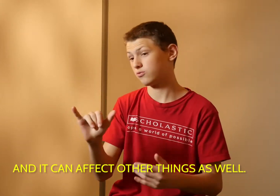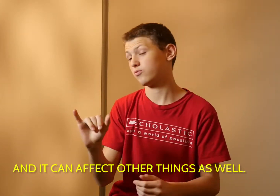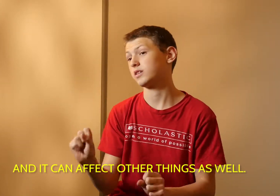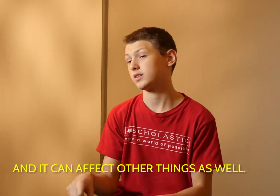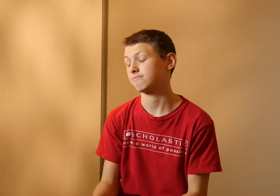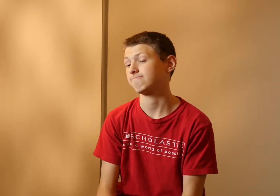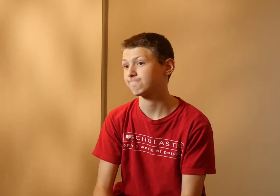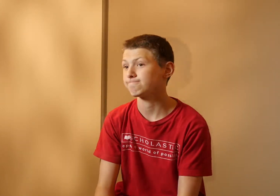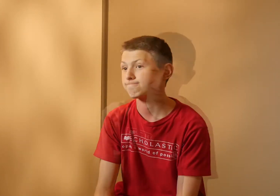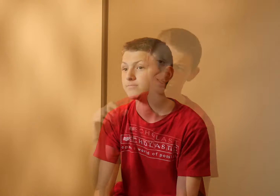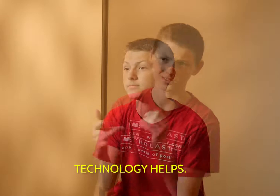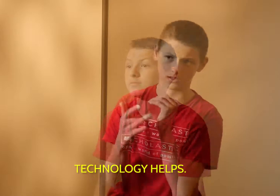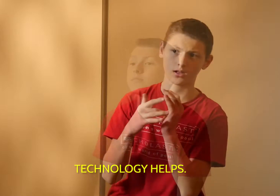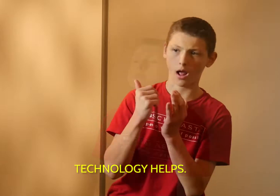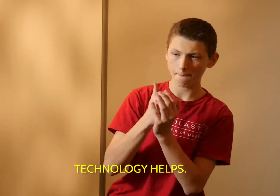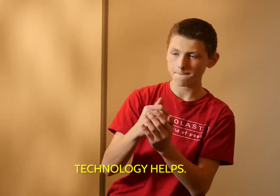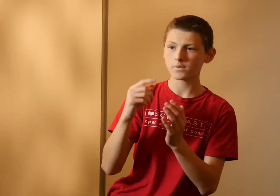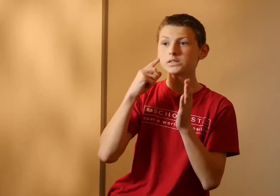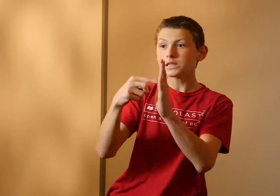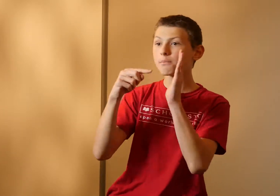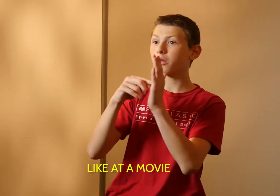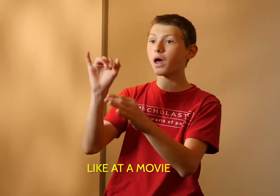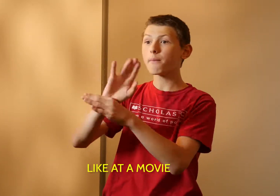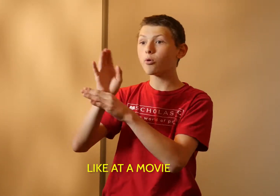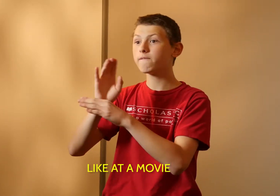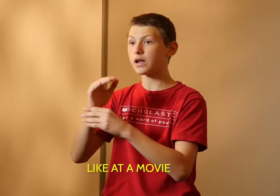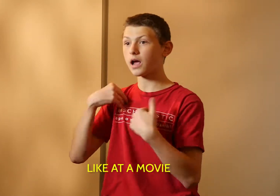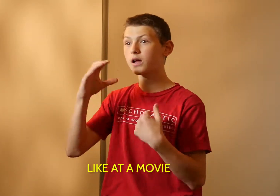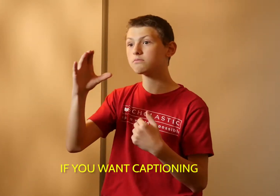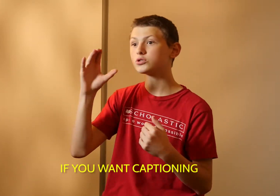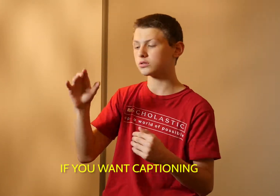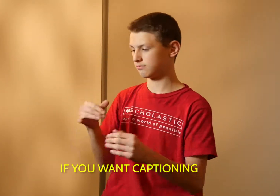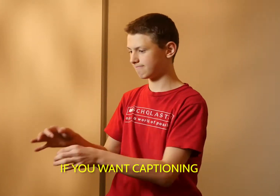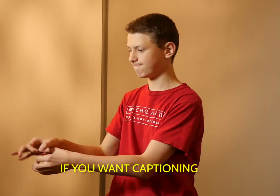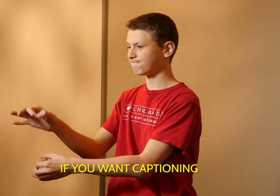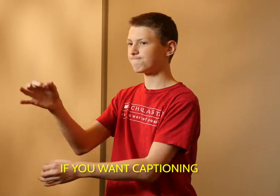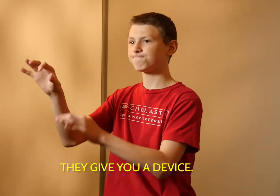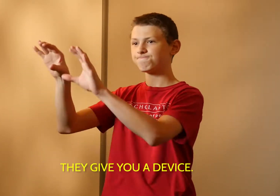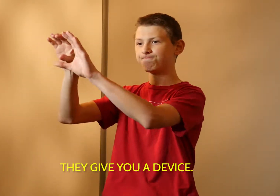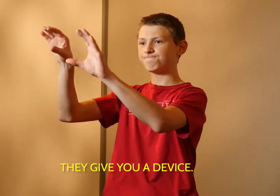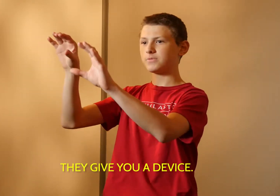well. Technology helps. Like in a movie, if you want captioning, they give you a